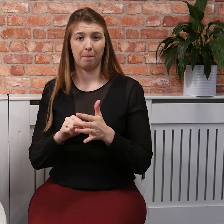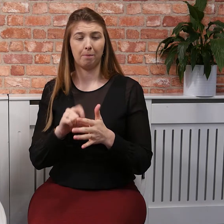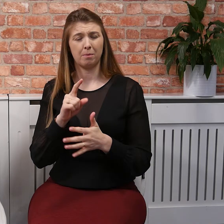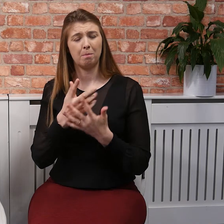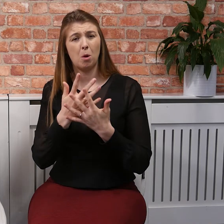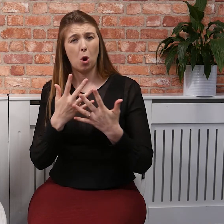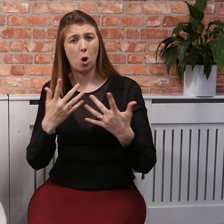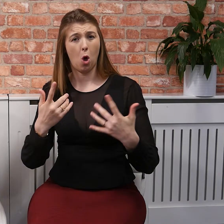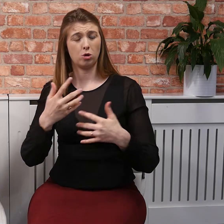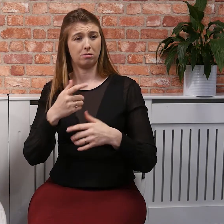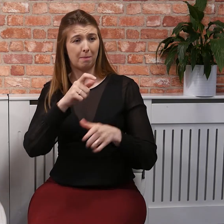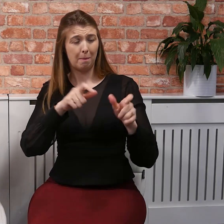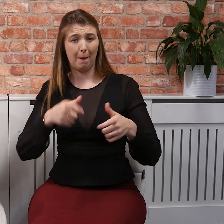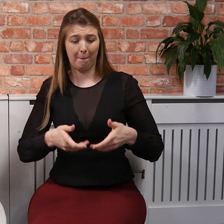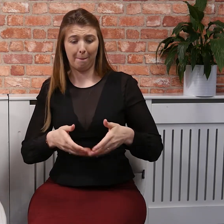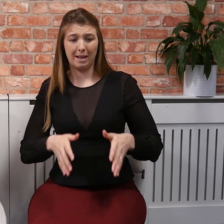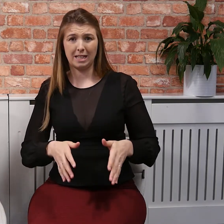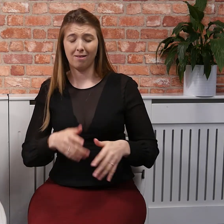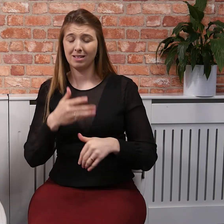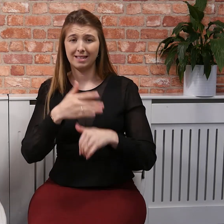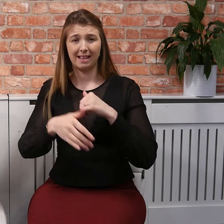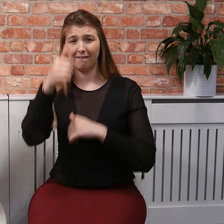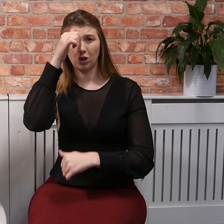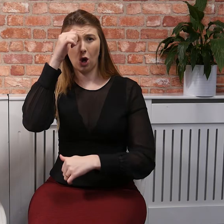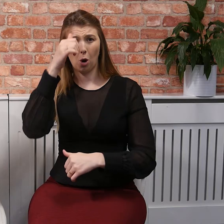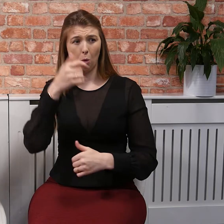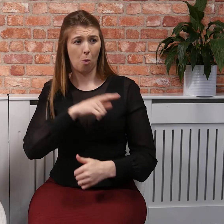never know why they've had a miscarriage.